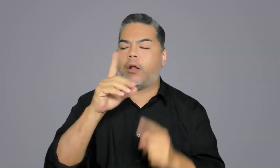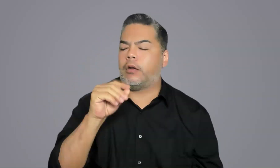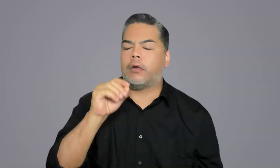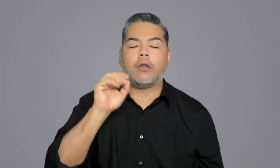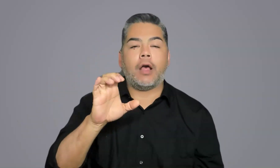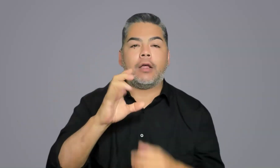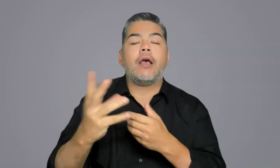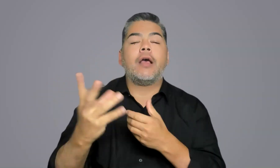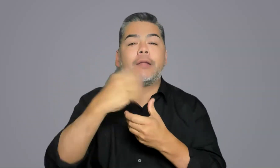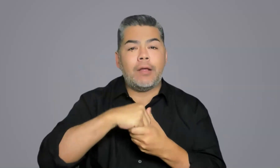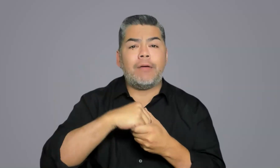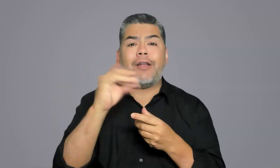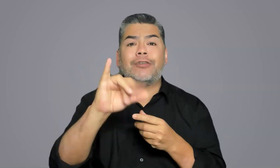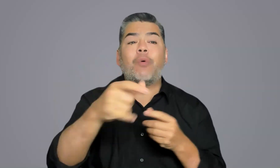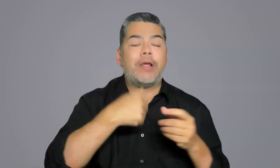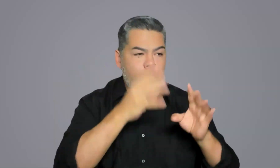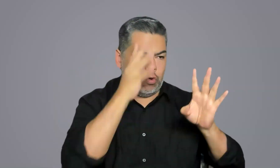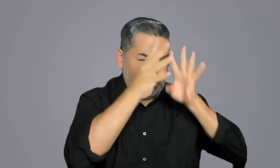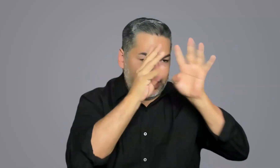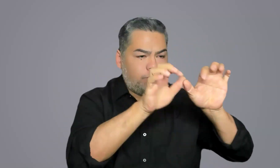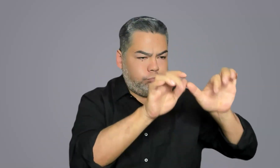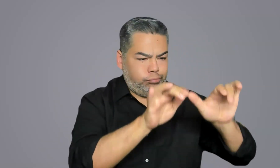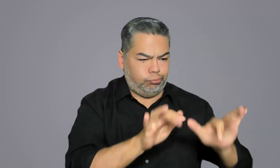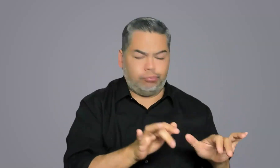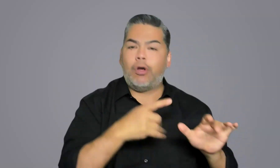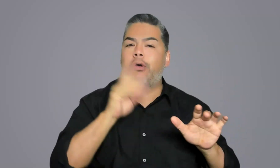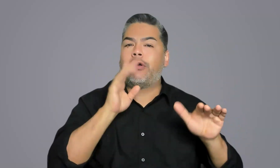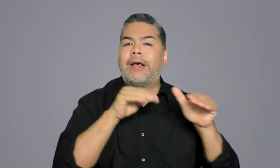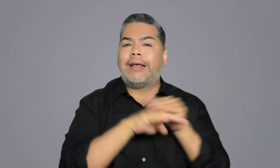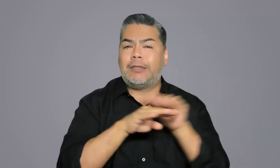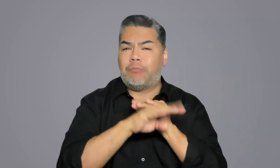creating is accessible for the majority of your users.